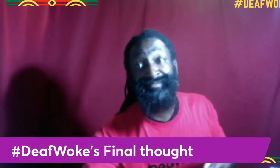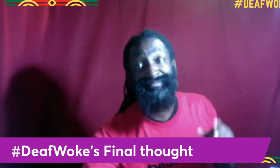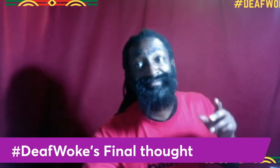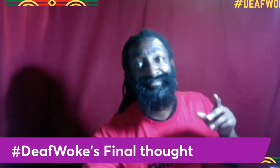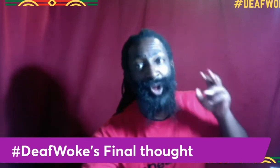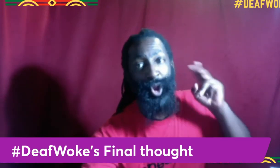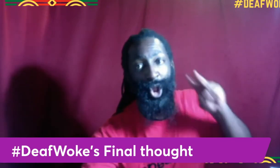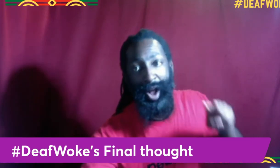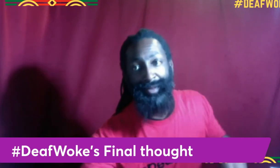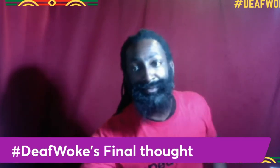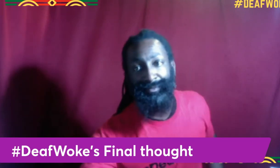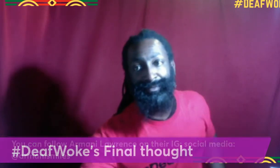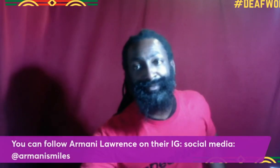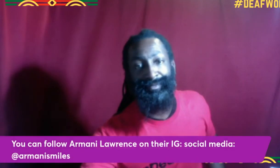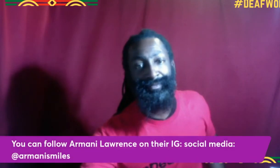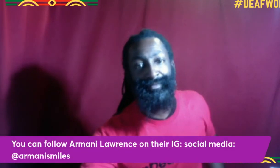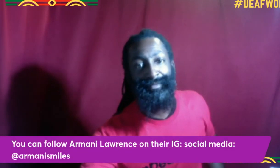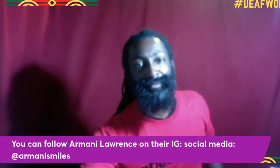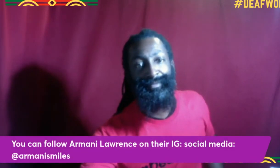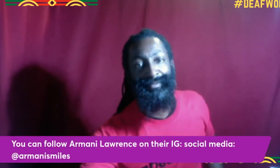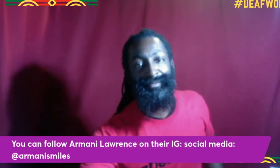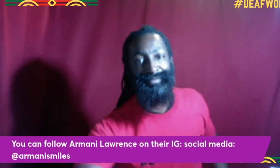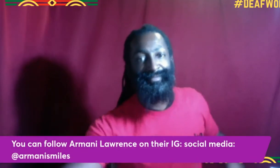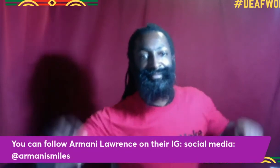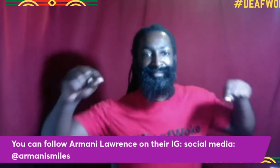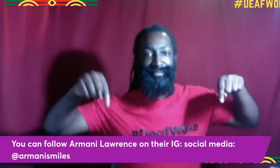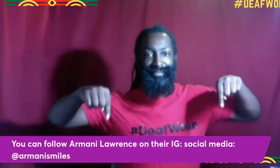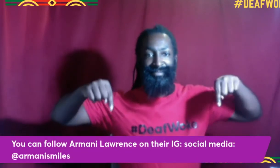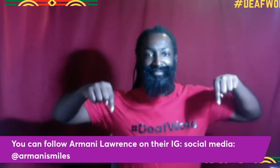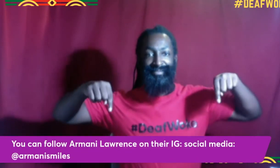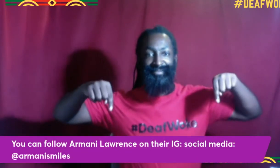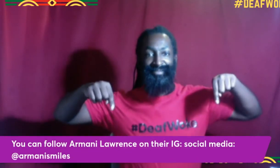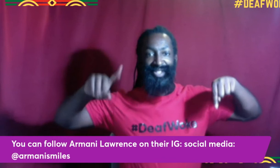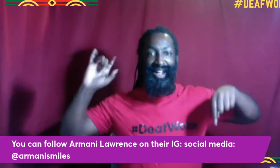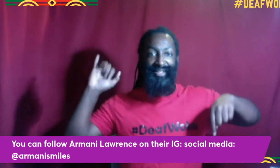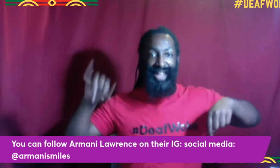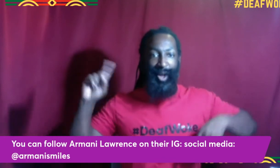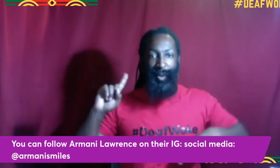So you see that hashtag deaf woke?